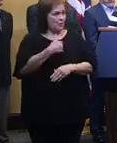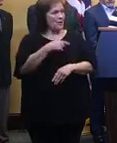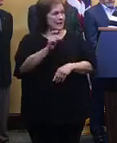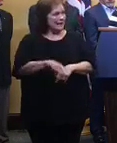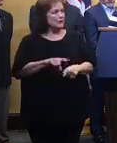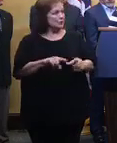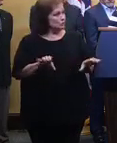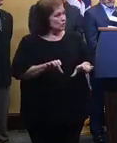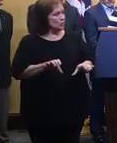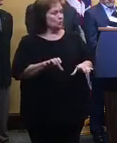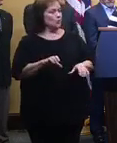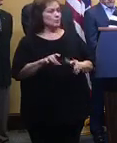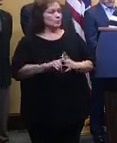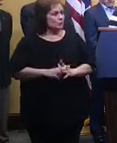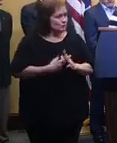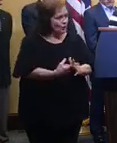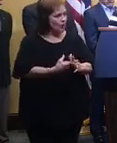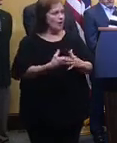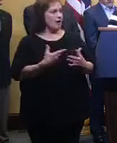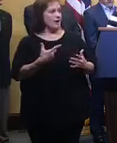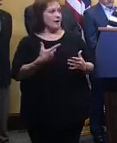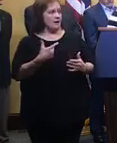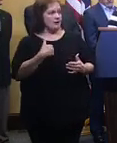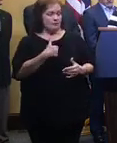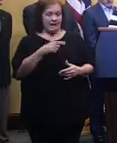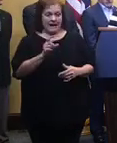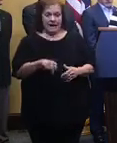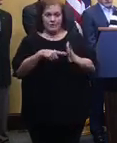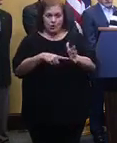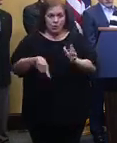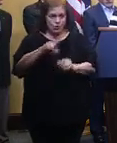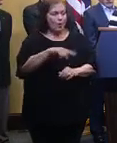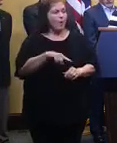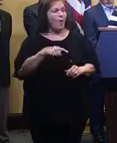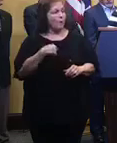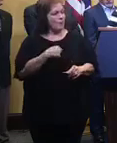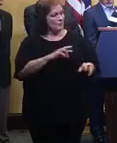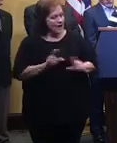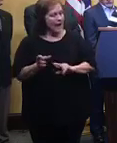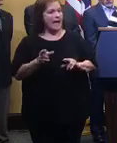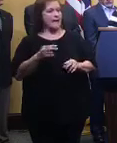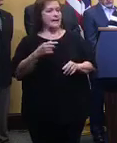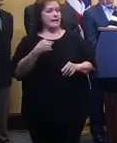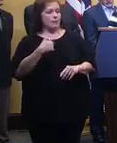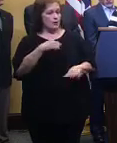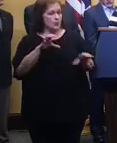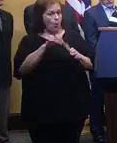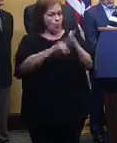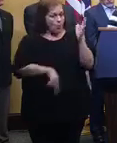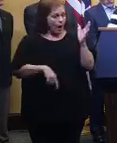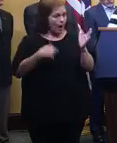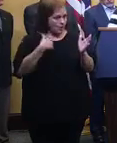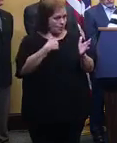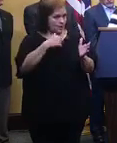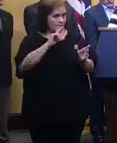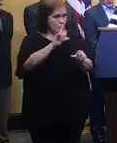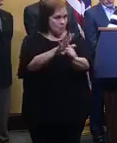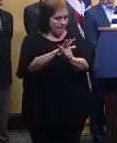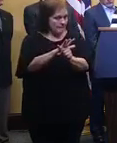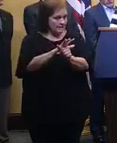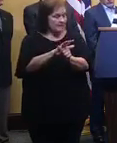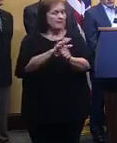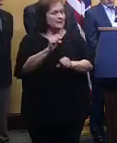ground, get completed. Again, building momentum, showing the public that we're doing what we say that's aligned with the needs of this city.